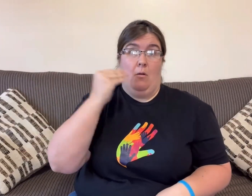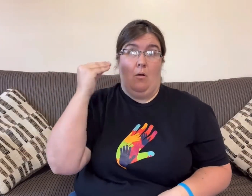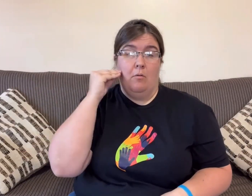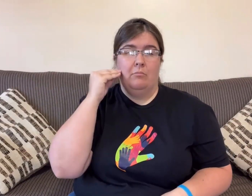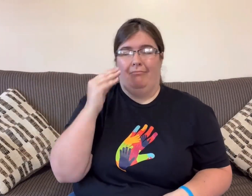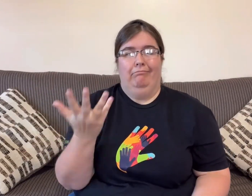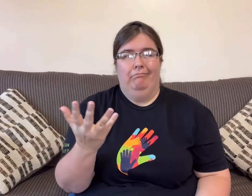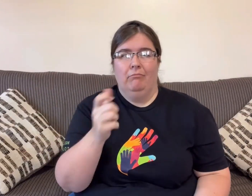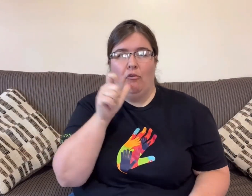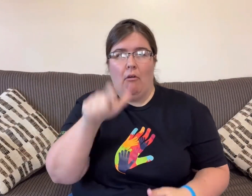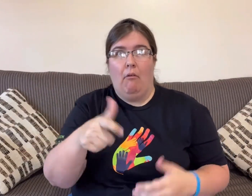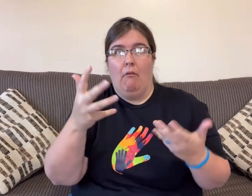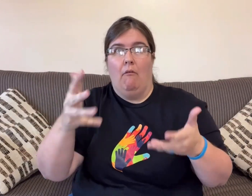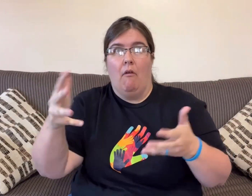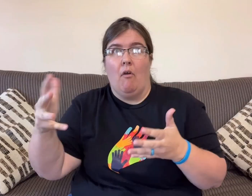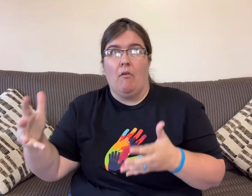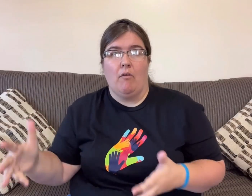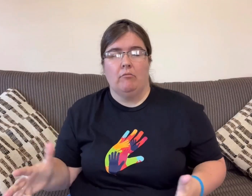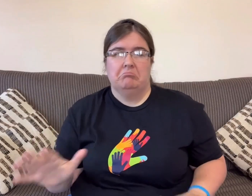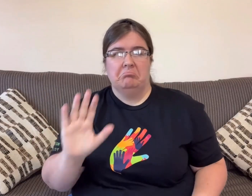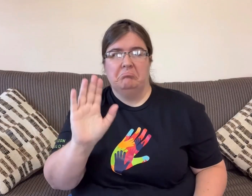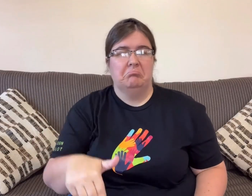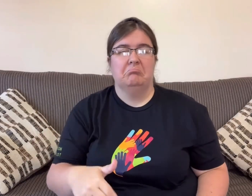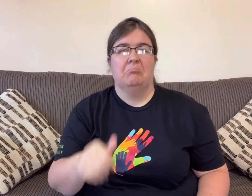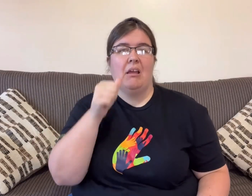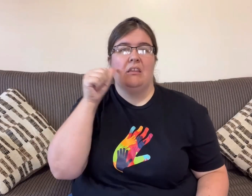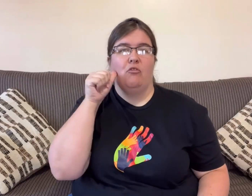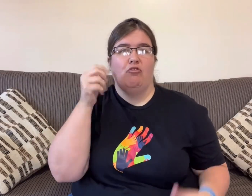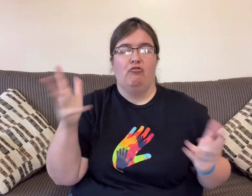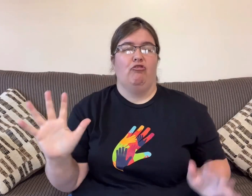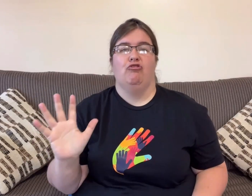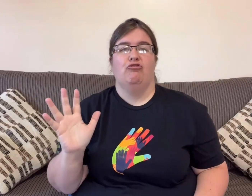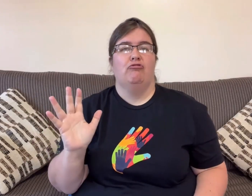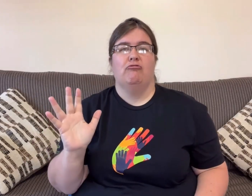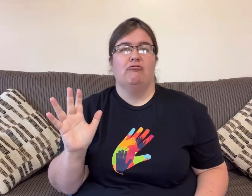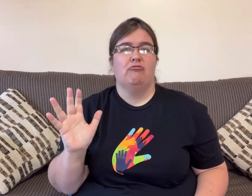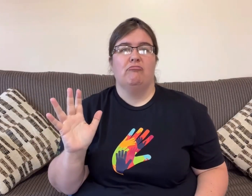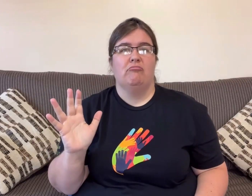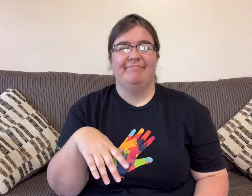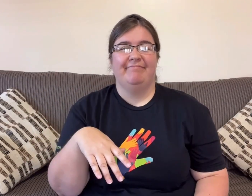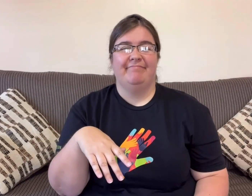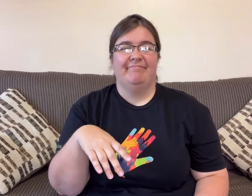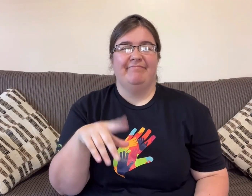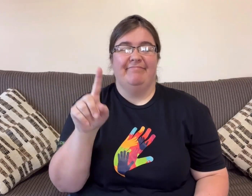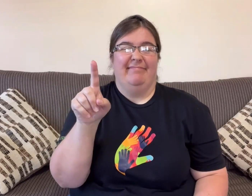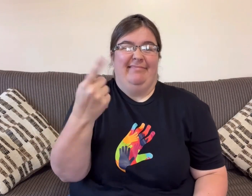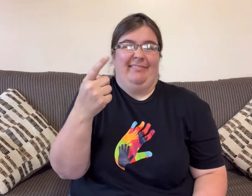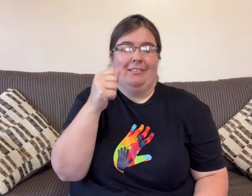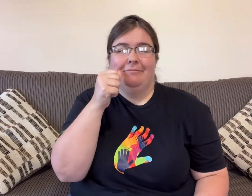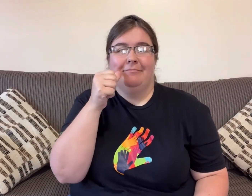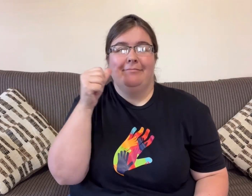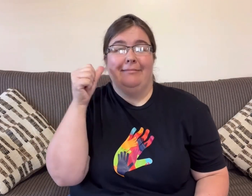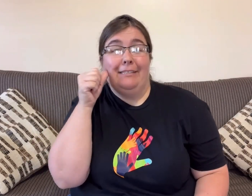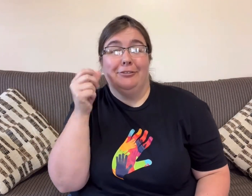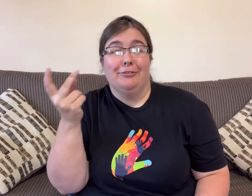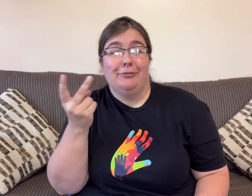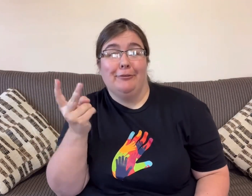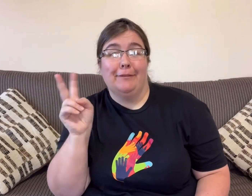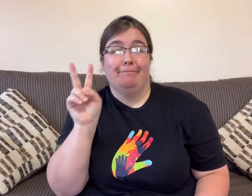home. You don't have to say finish, finish, finish after every single verb. Just saying yesterday shows this happened in the past. That you went to the